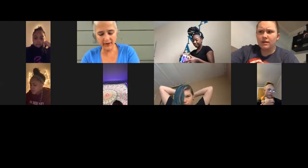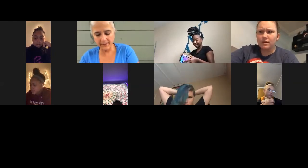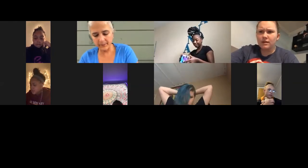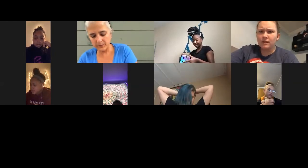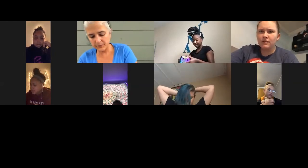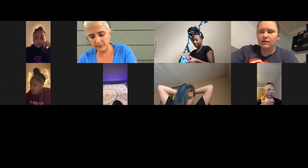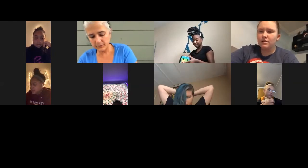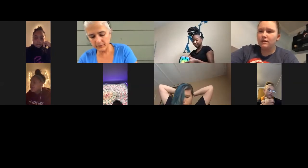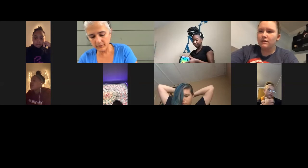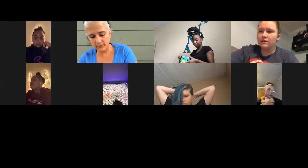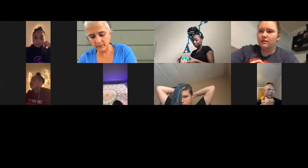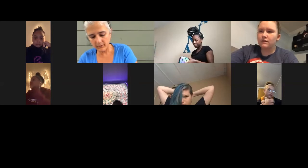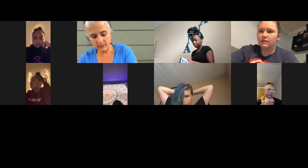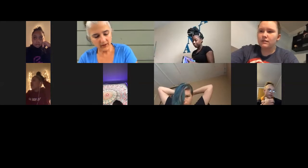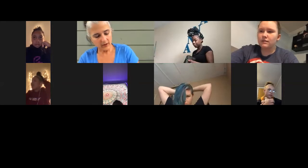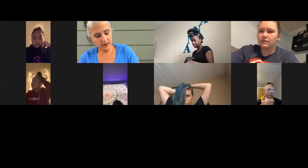Oh, okay.